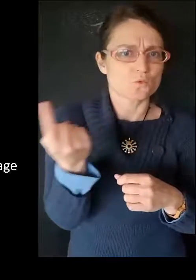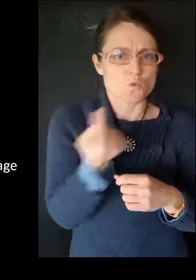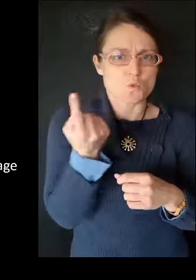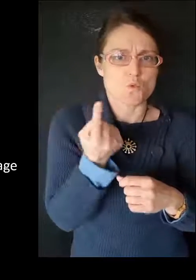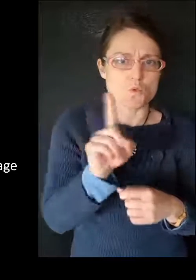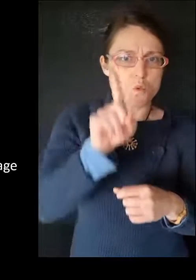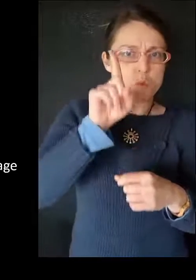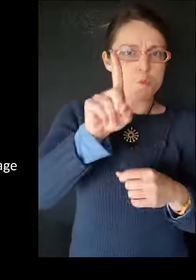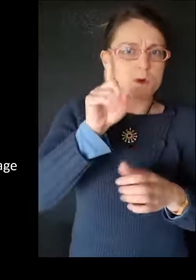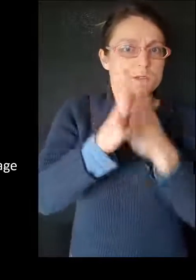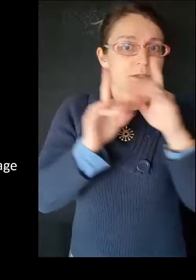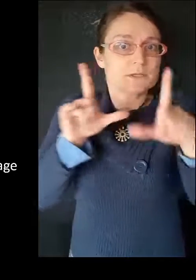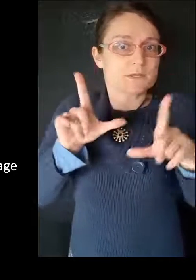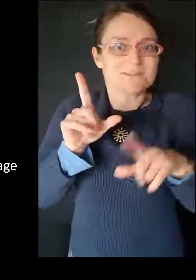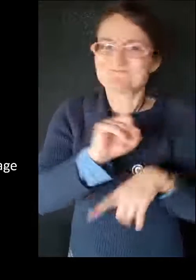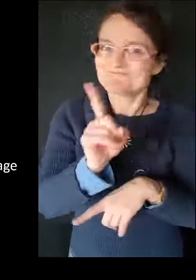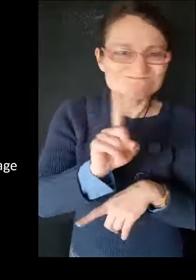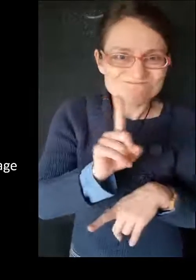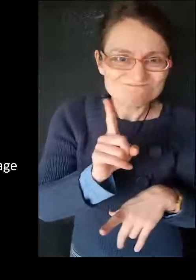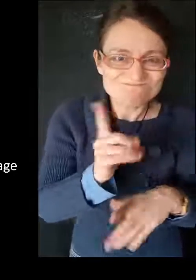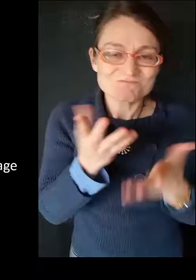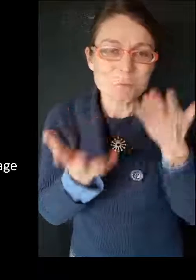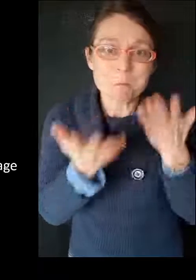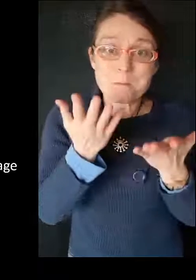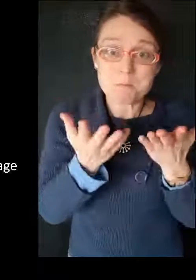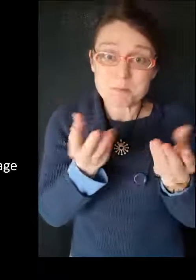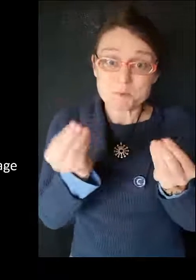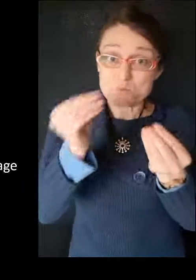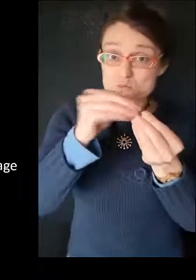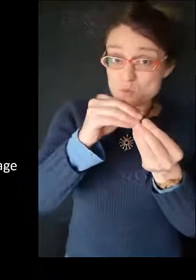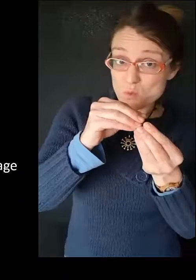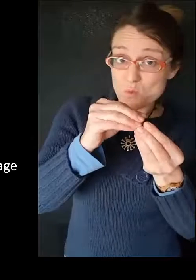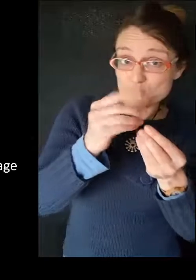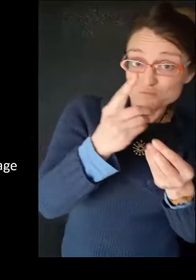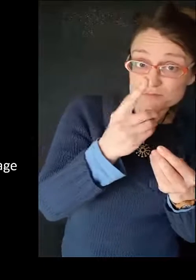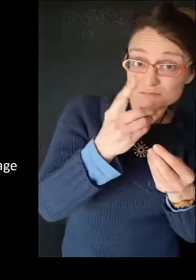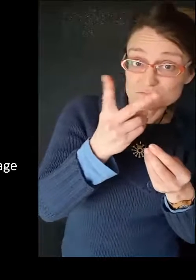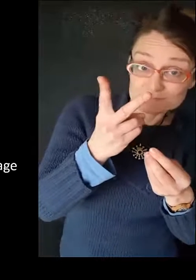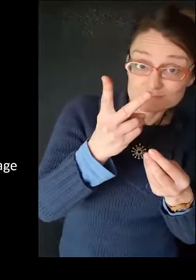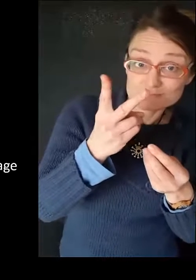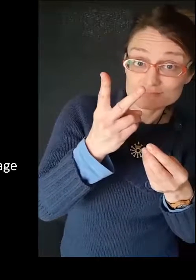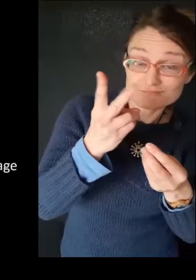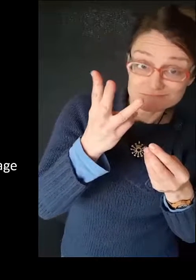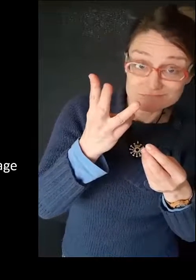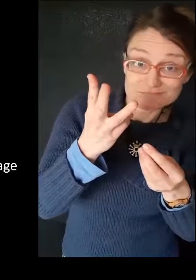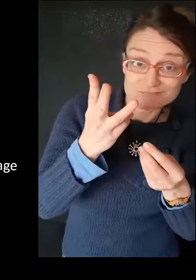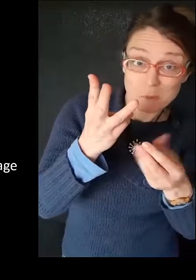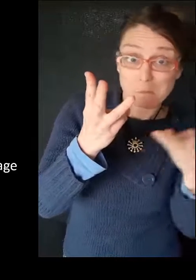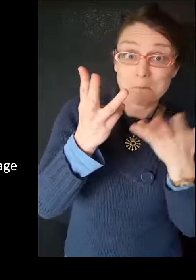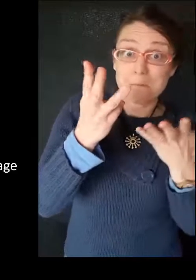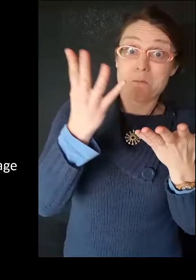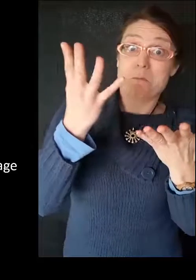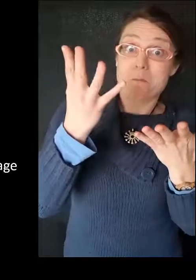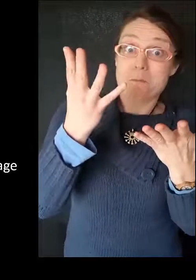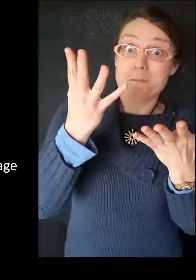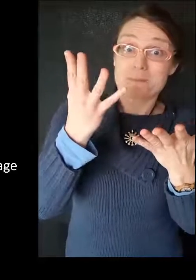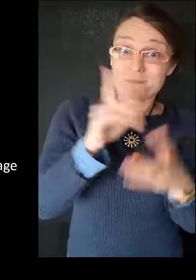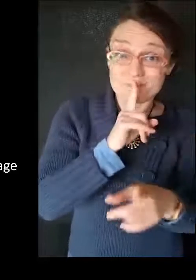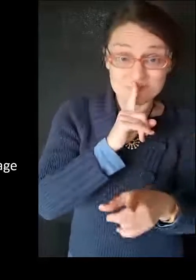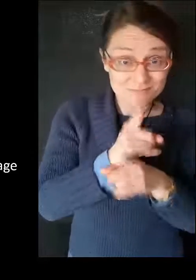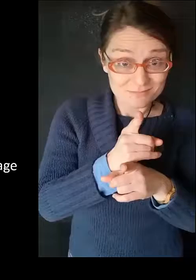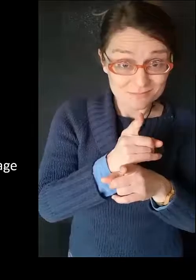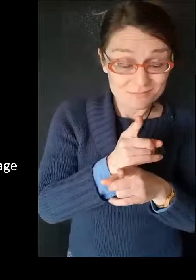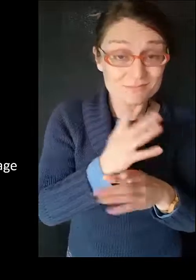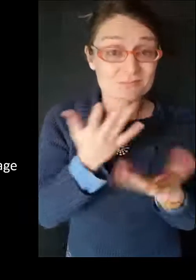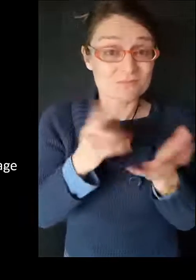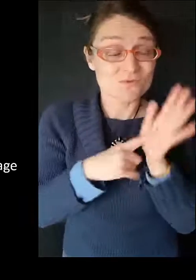rich sign language ecology. So it's not just one sign language, but very often it's more than